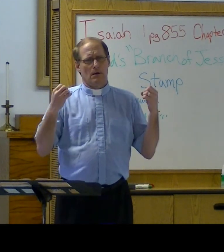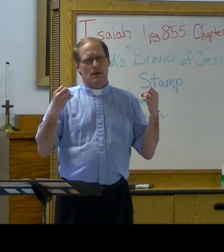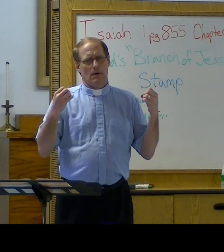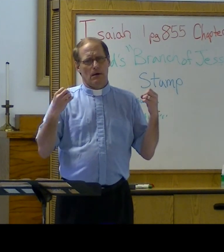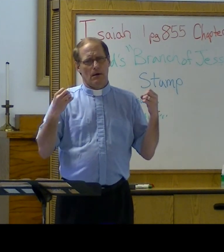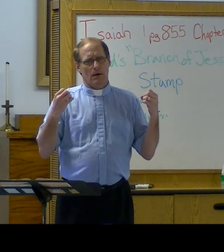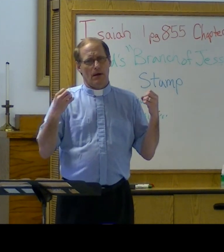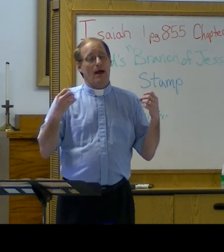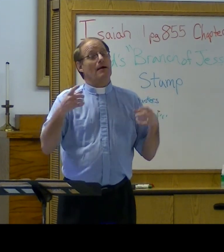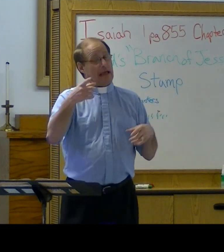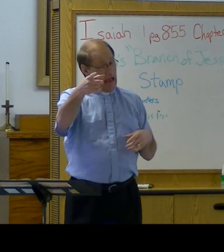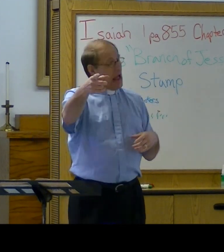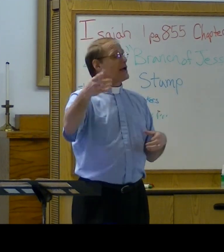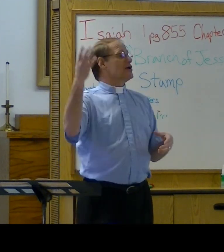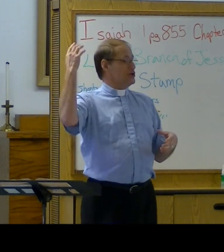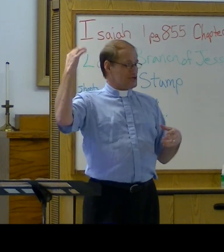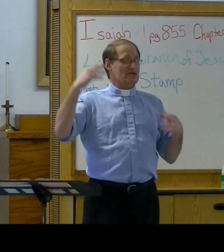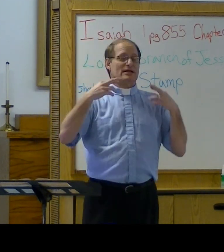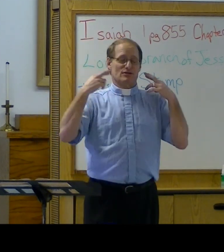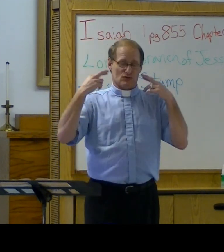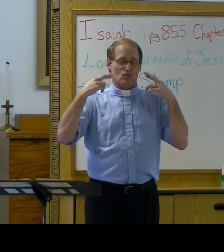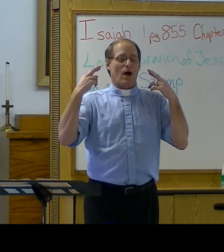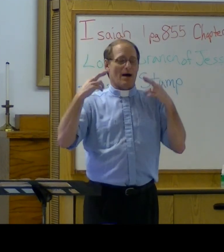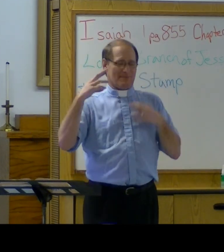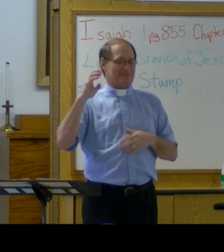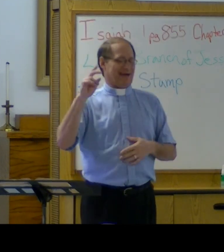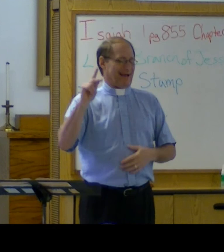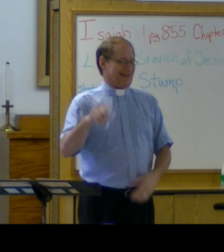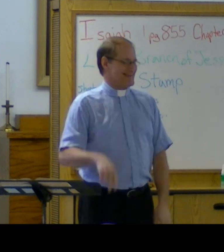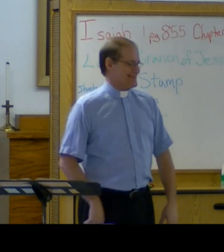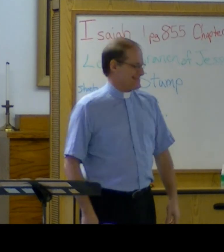Bob. Yeah, he used to rock.